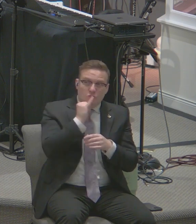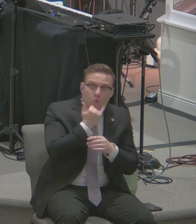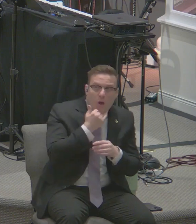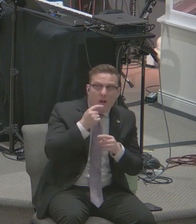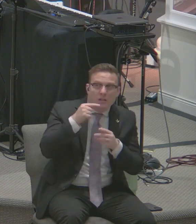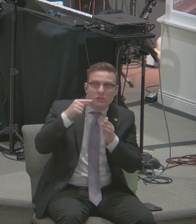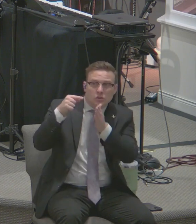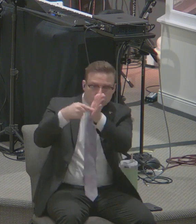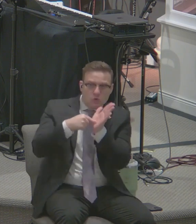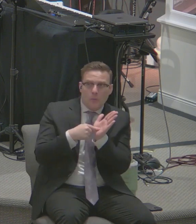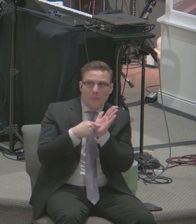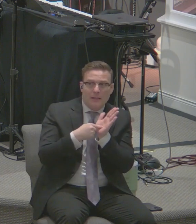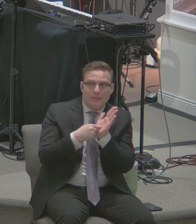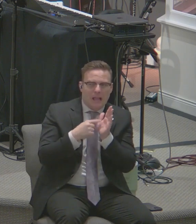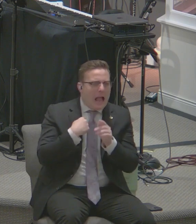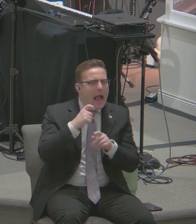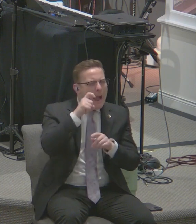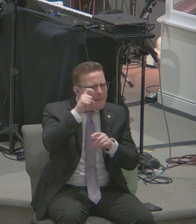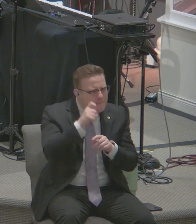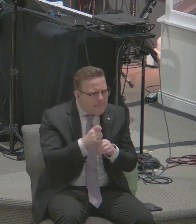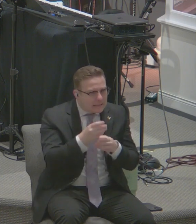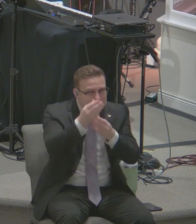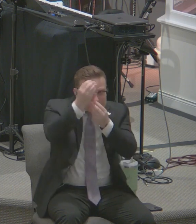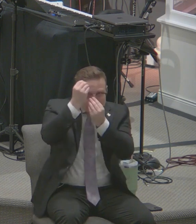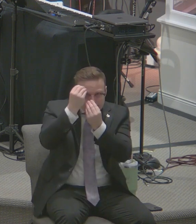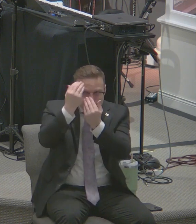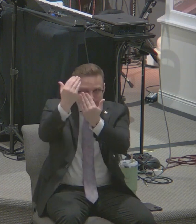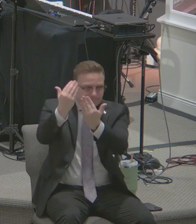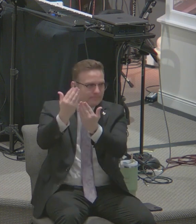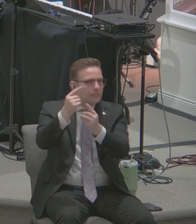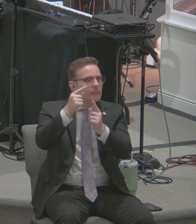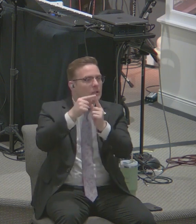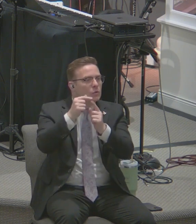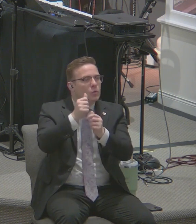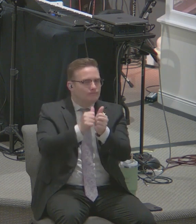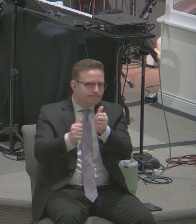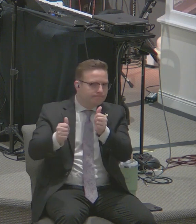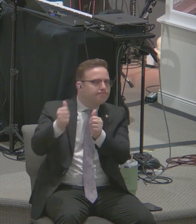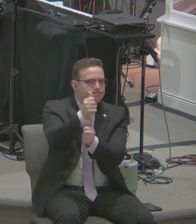is completely and permanently formed within you.